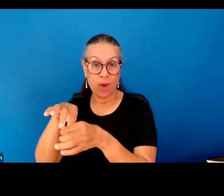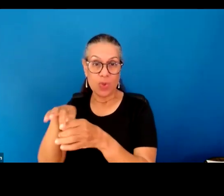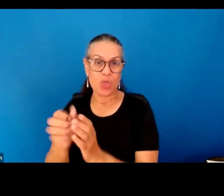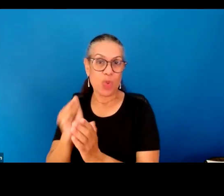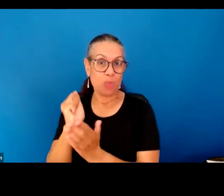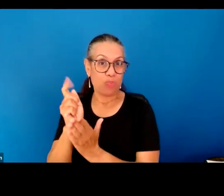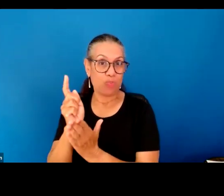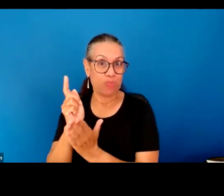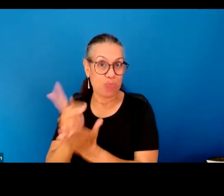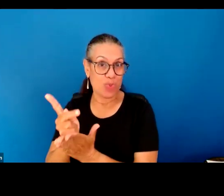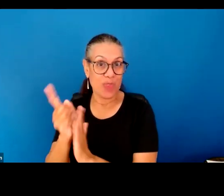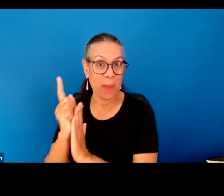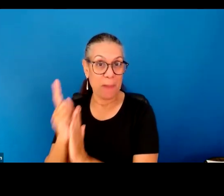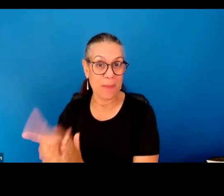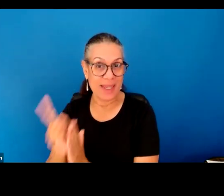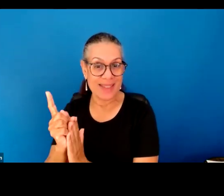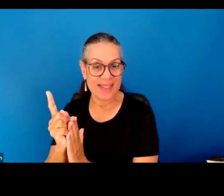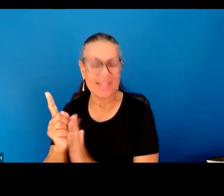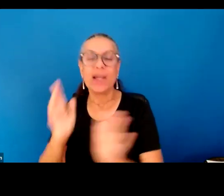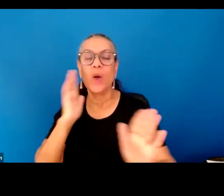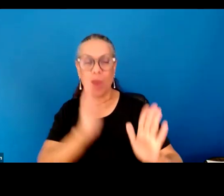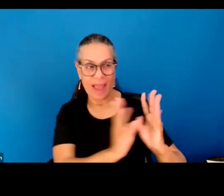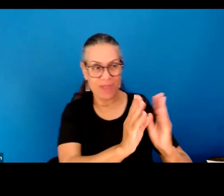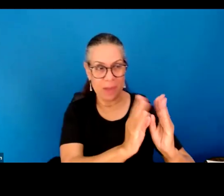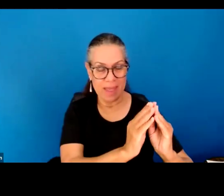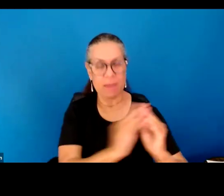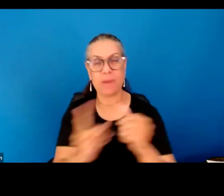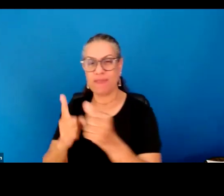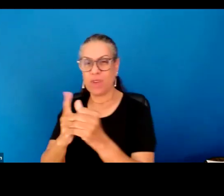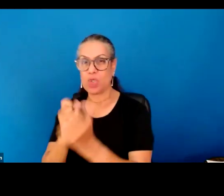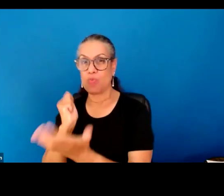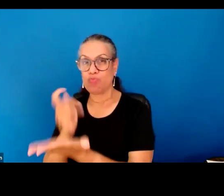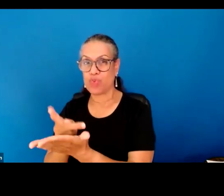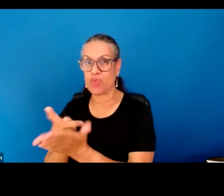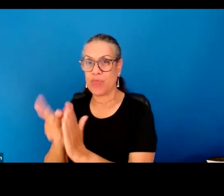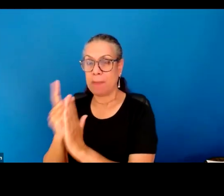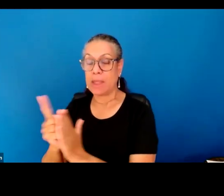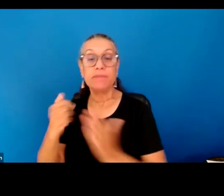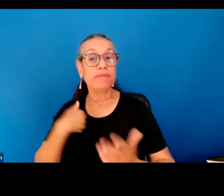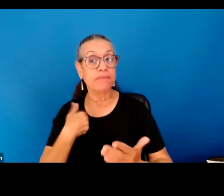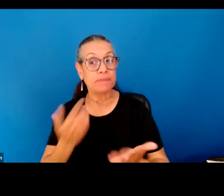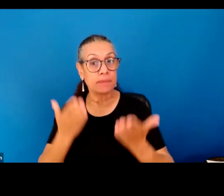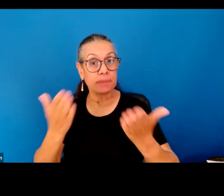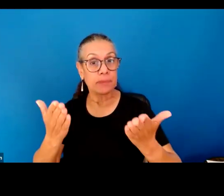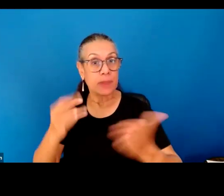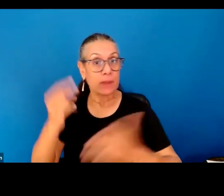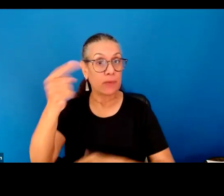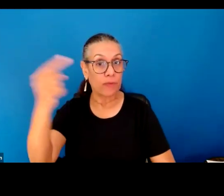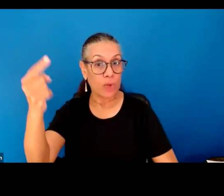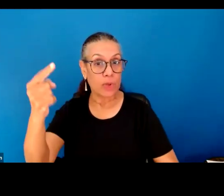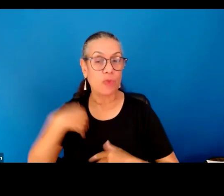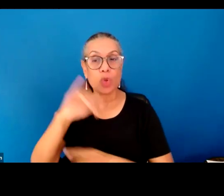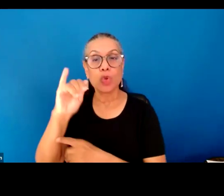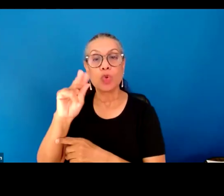minutes. So we will continue the meeting with the approval of minutes. I will now entertain a motion to approve the minutes of the